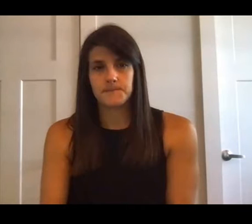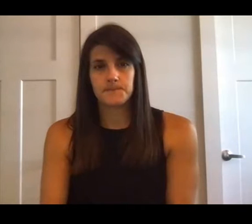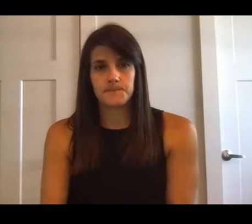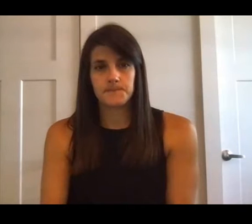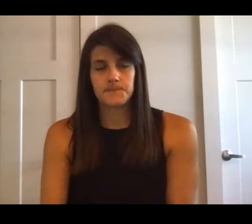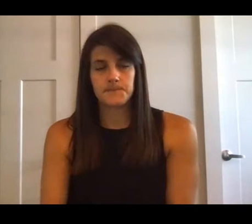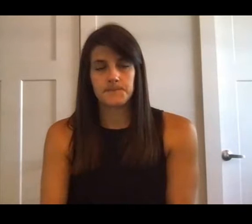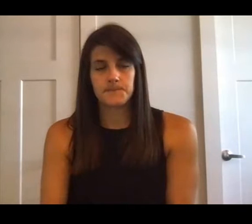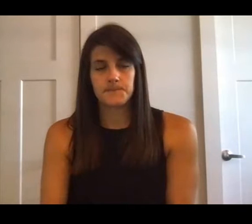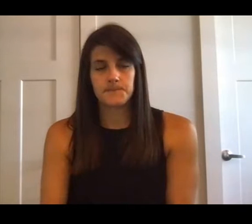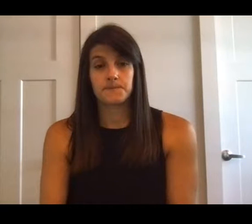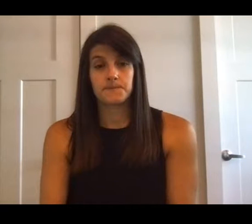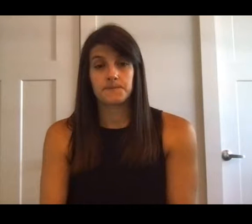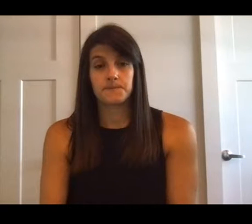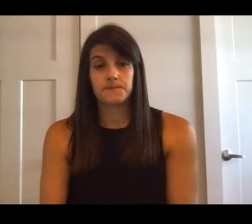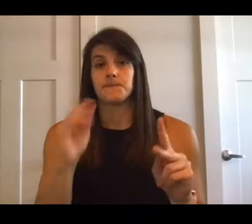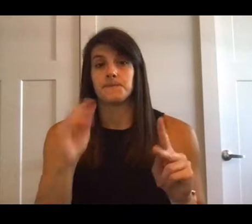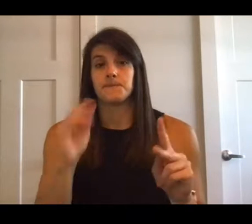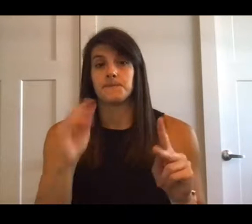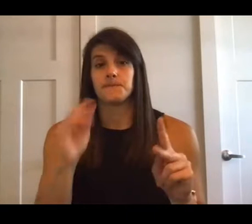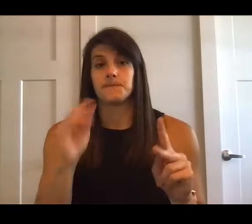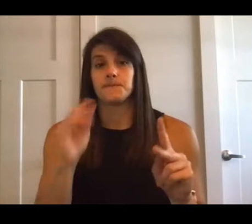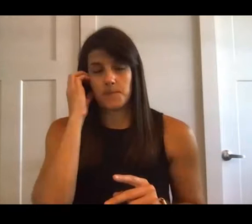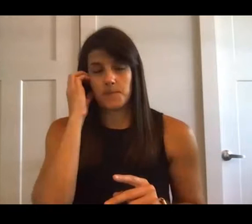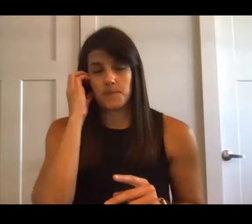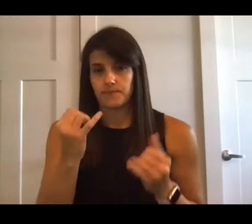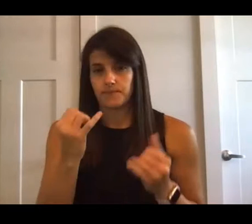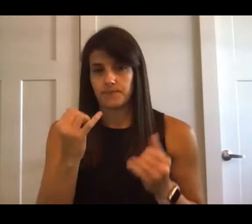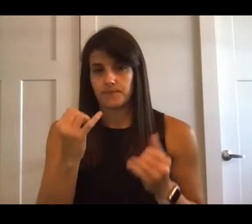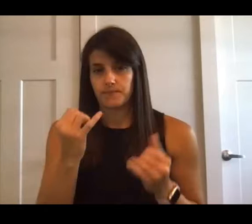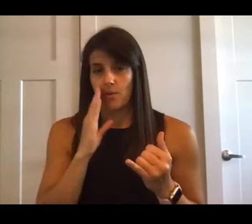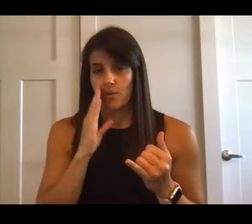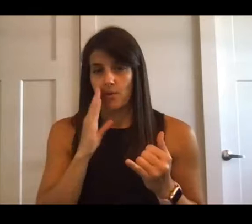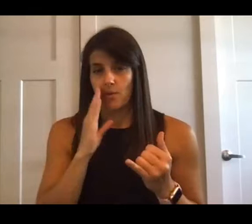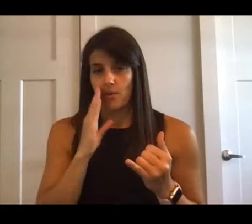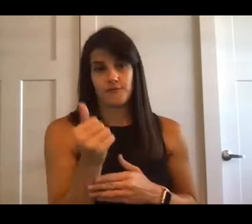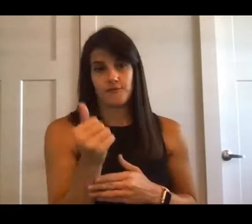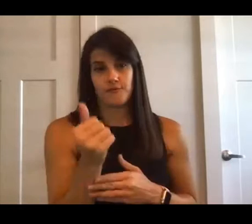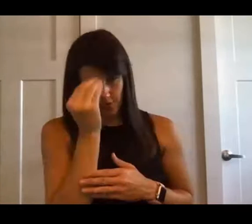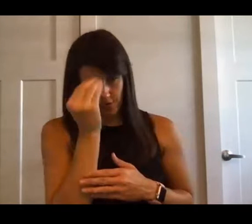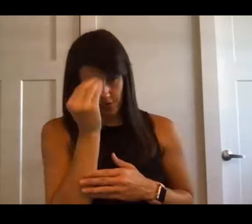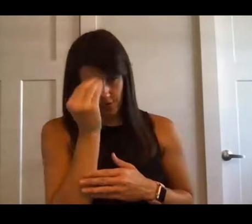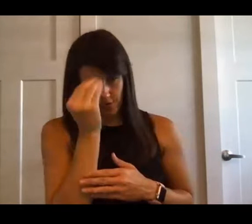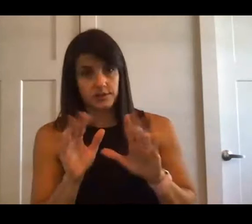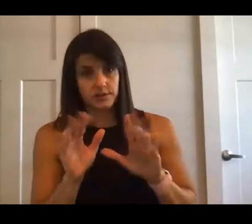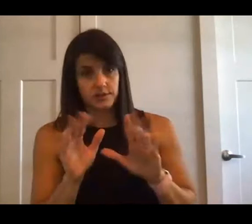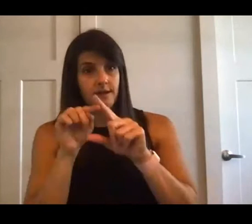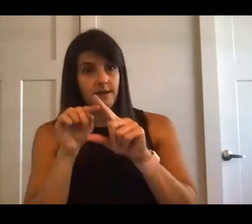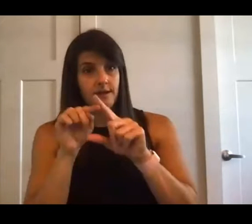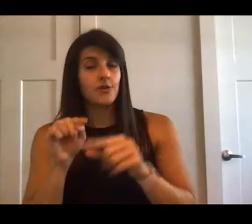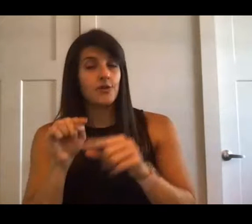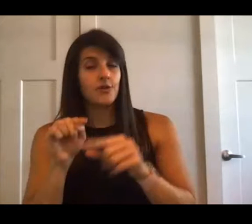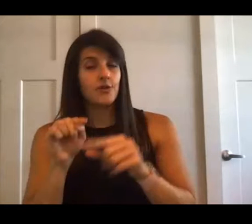All right. I'm going to give us some information here. Angle 4, I'll start off,